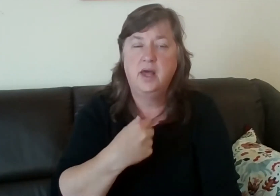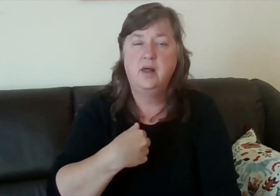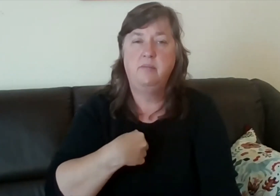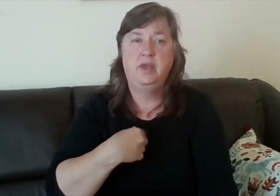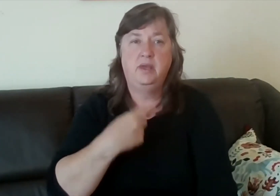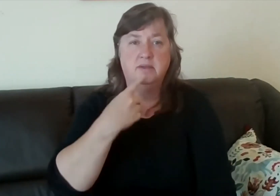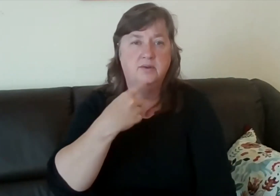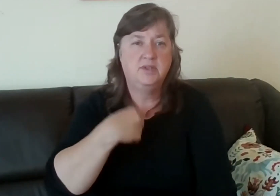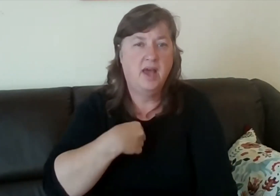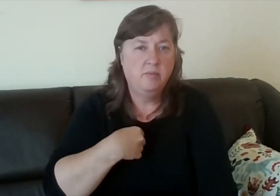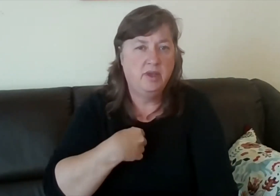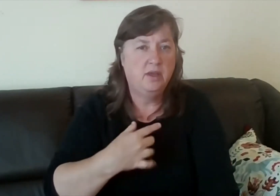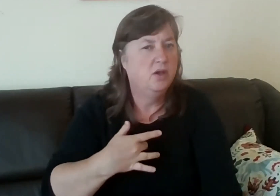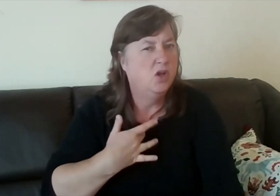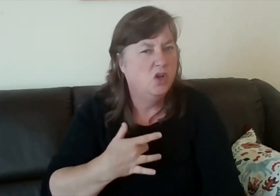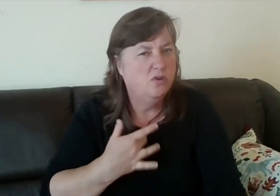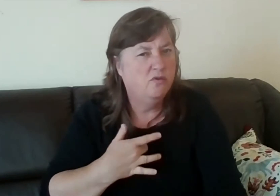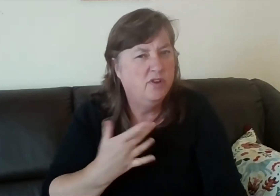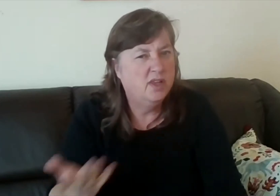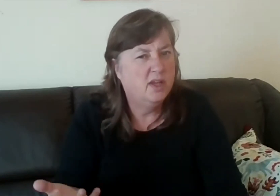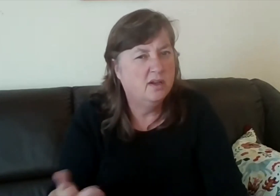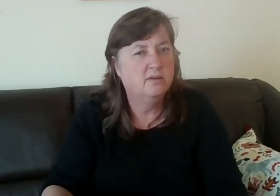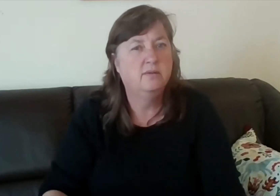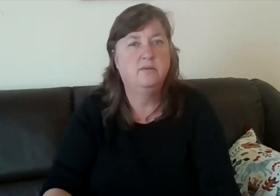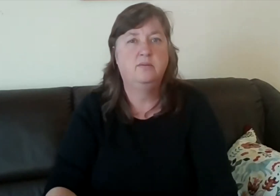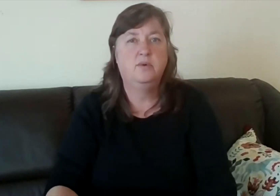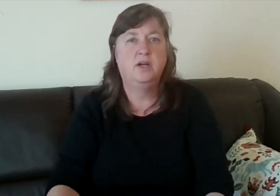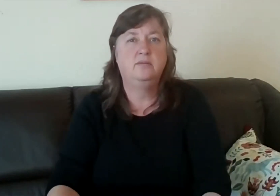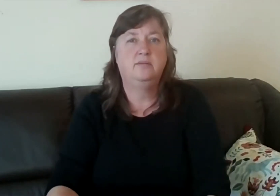Tell me. So tell me, you're feeling what?